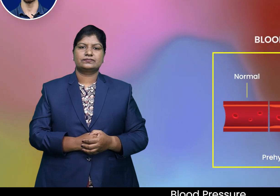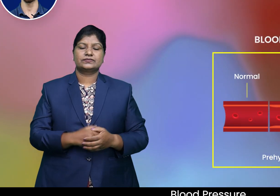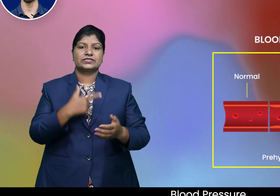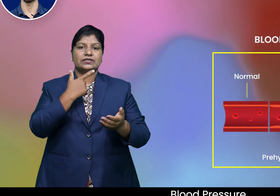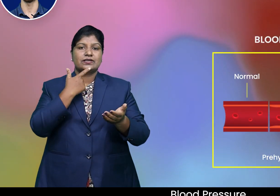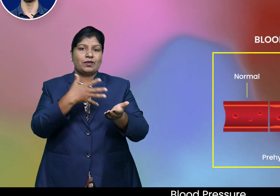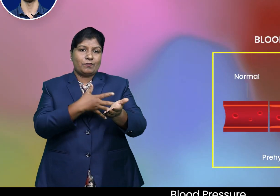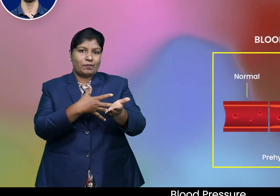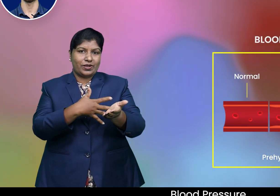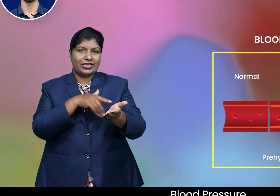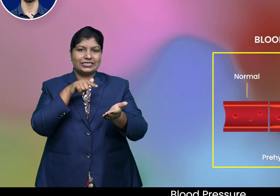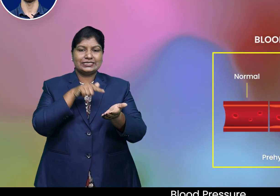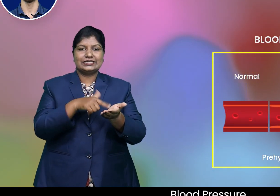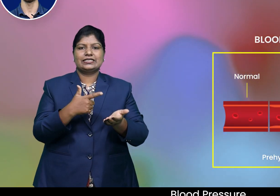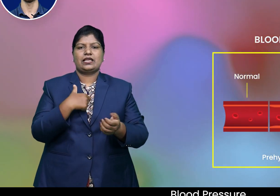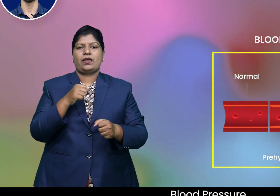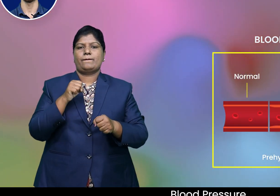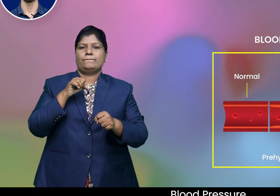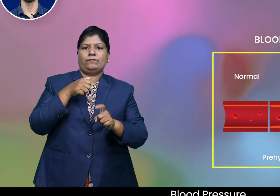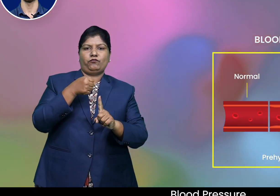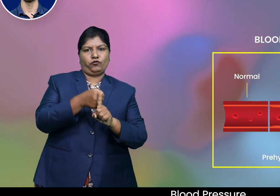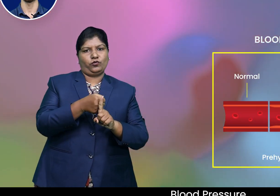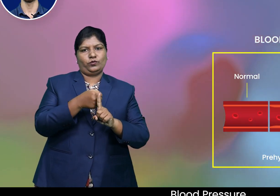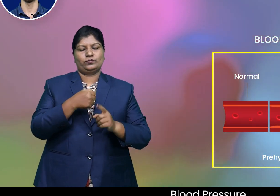Blood pressure.